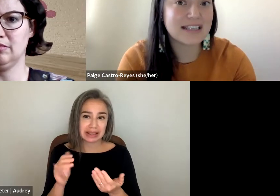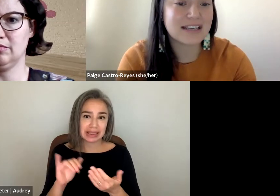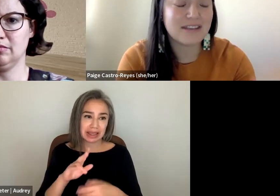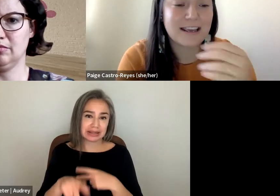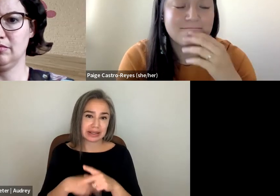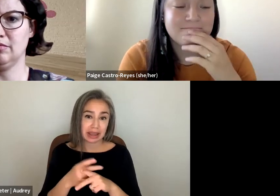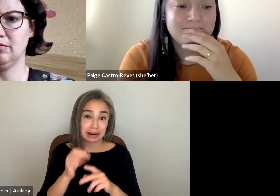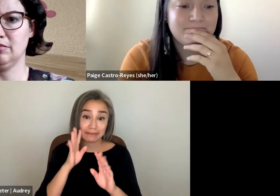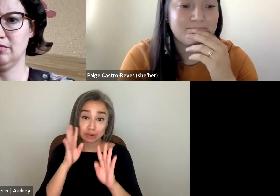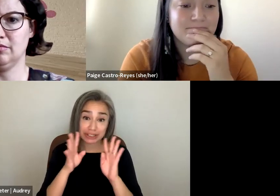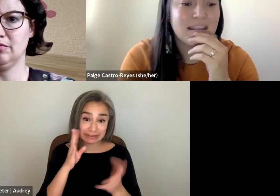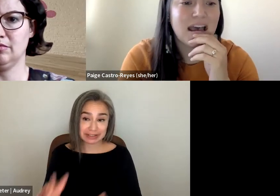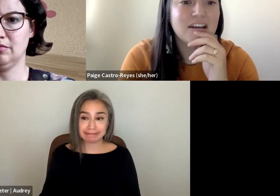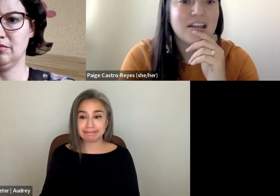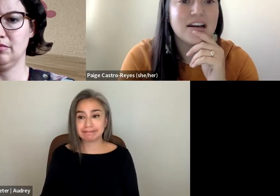of creativity.